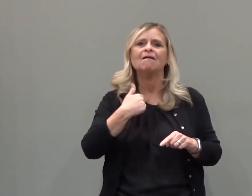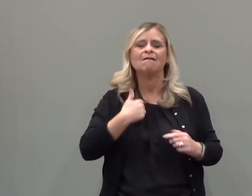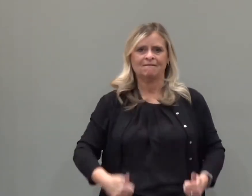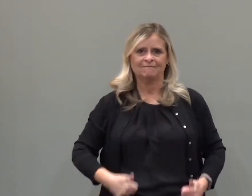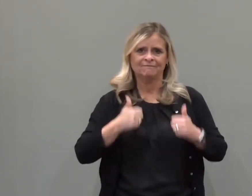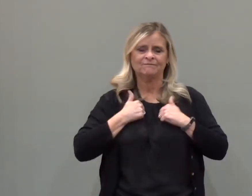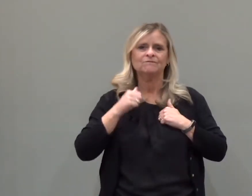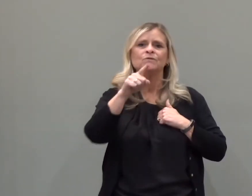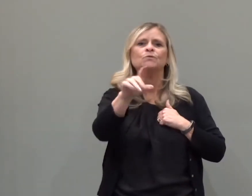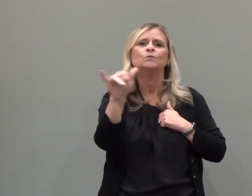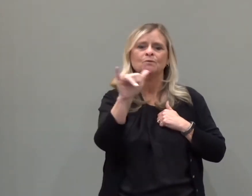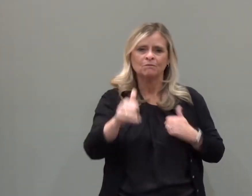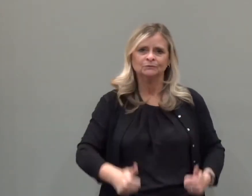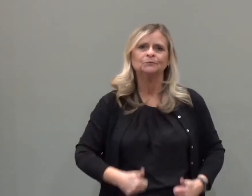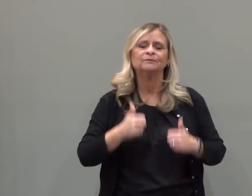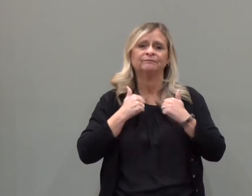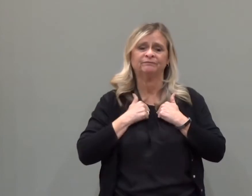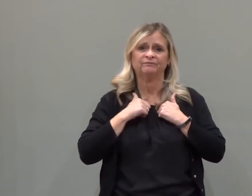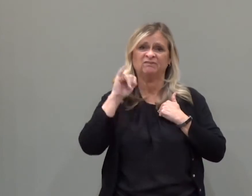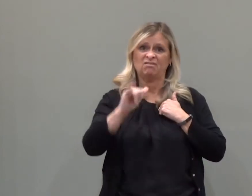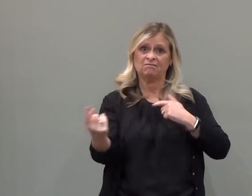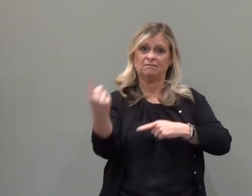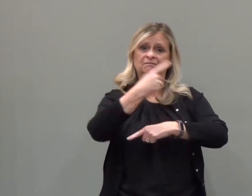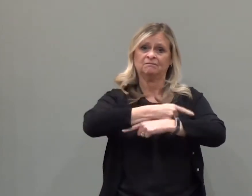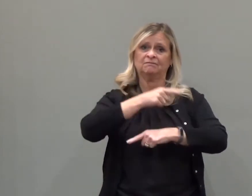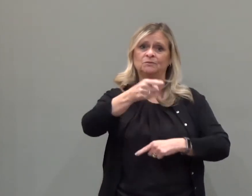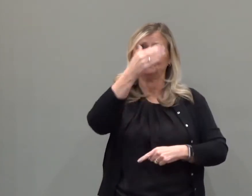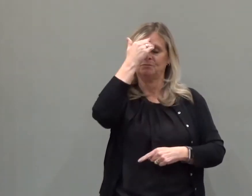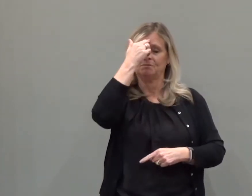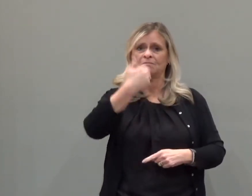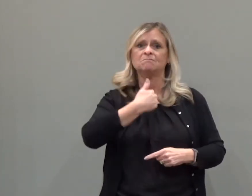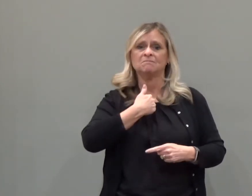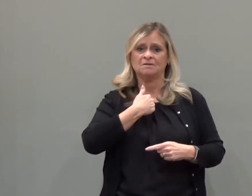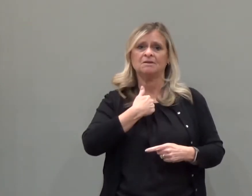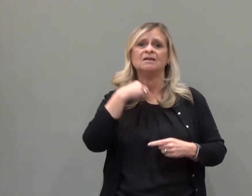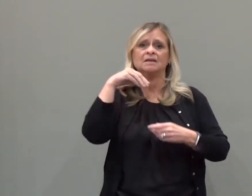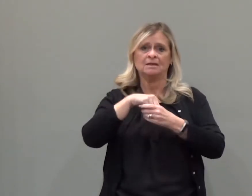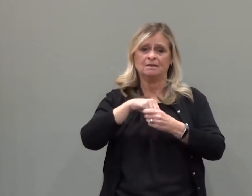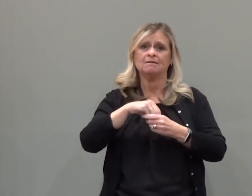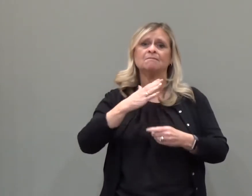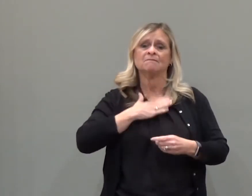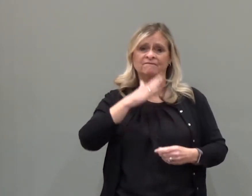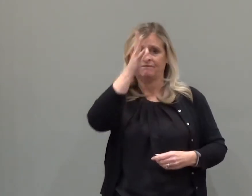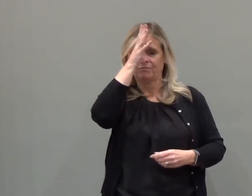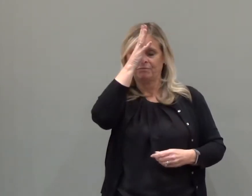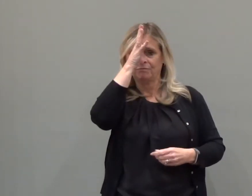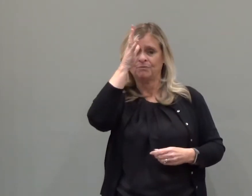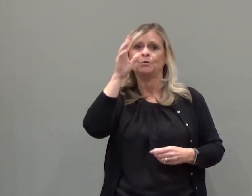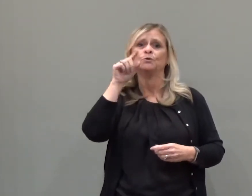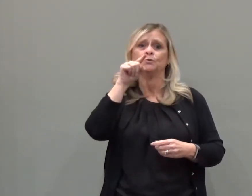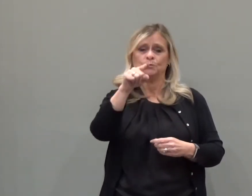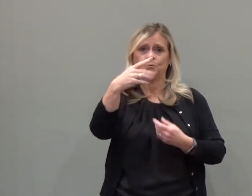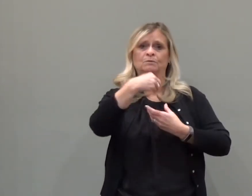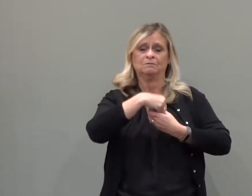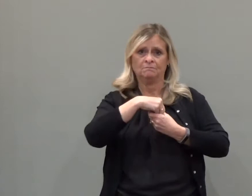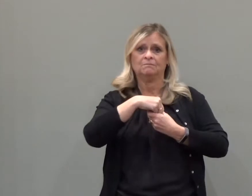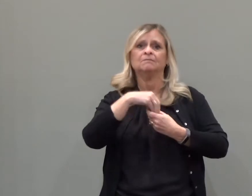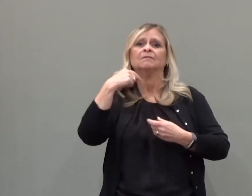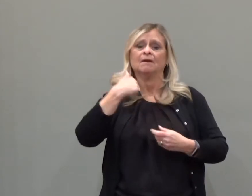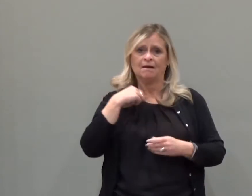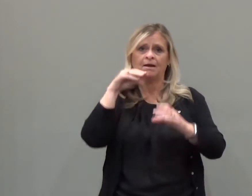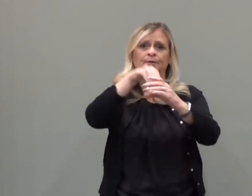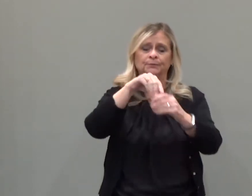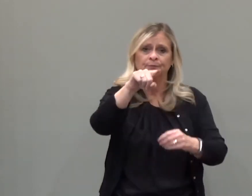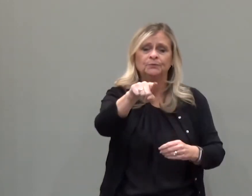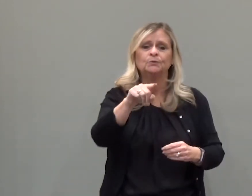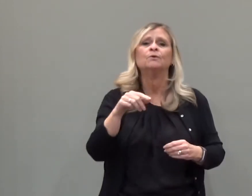live, you also will live. On that day, you will know that I am in my Father, and you are in me,